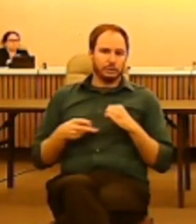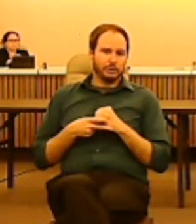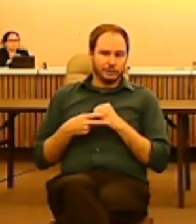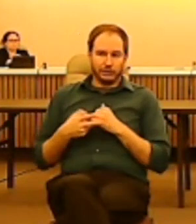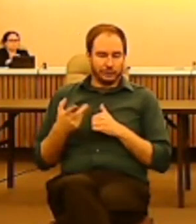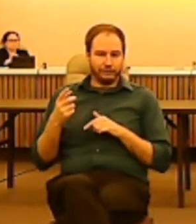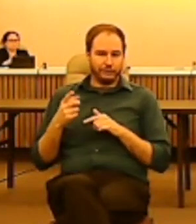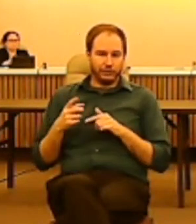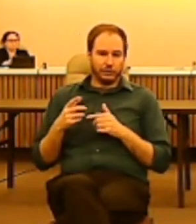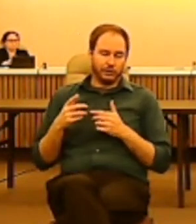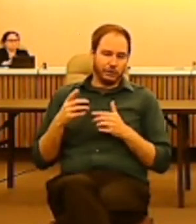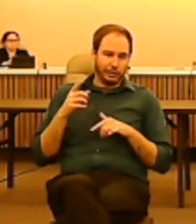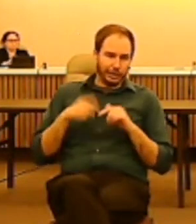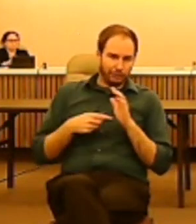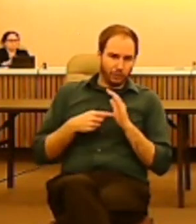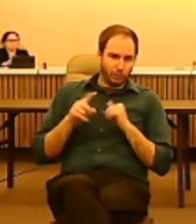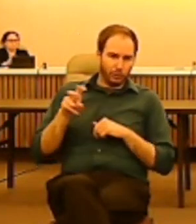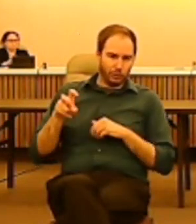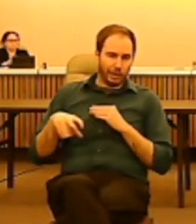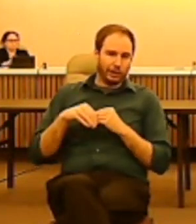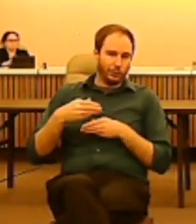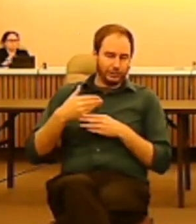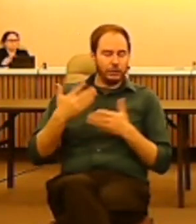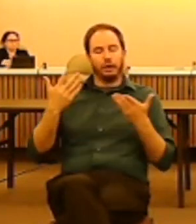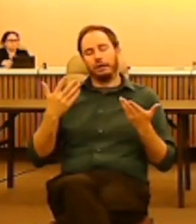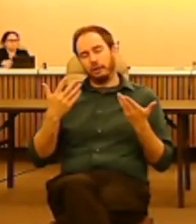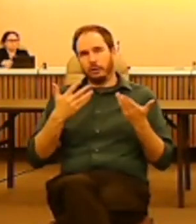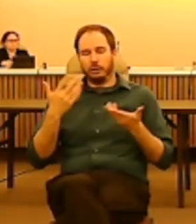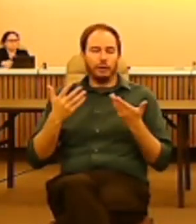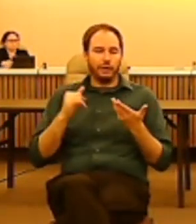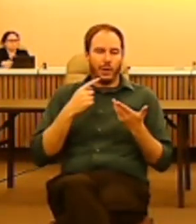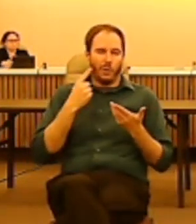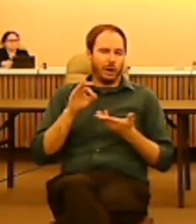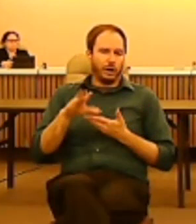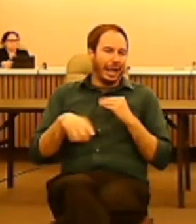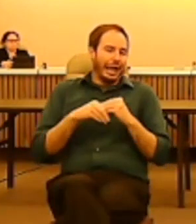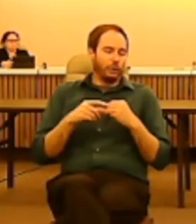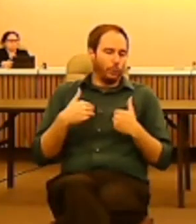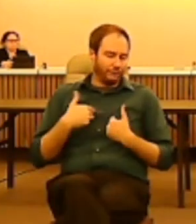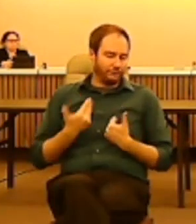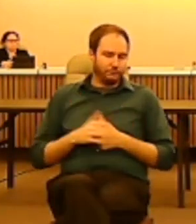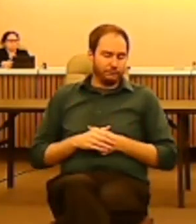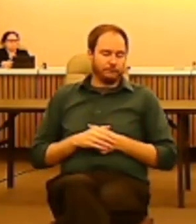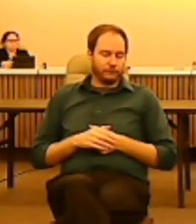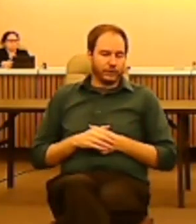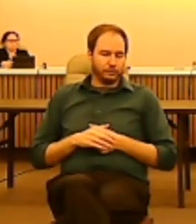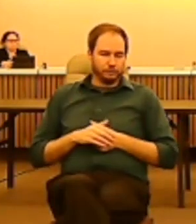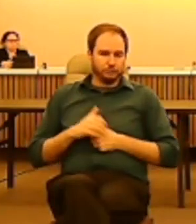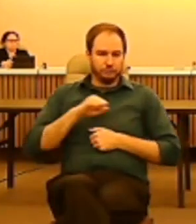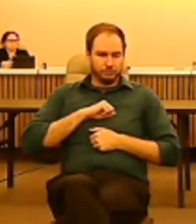They're basically doing it with money they've saved up. So that's the only thing I'll say is that